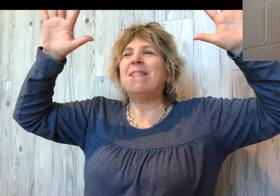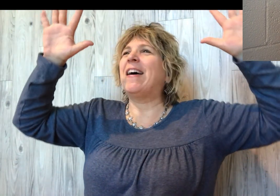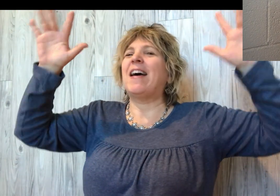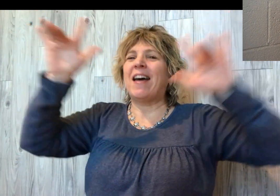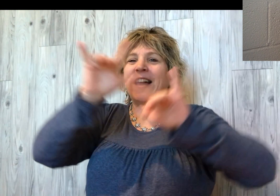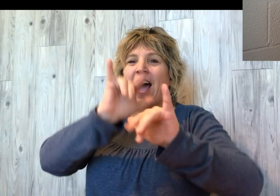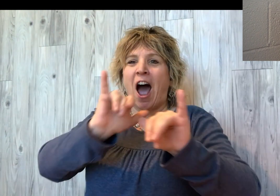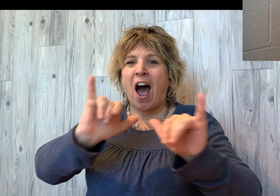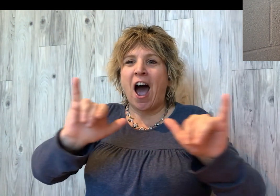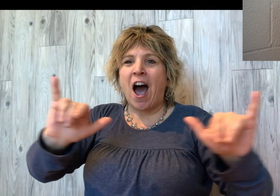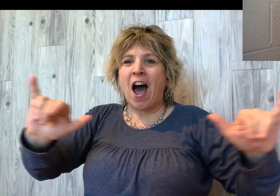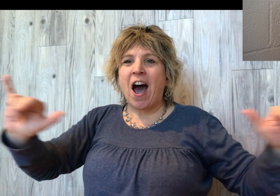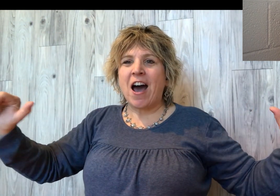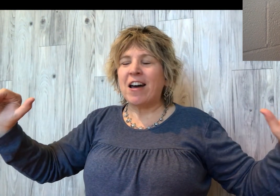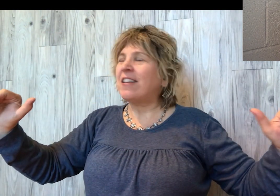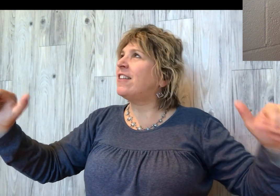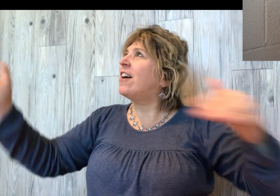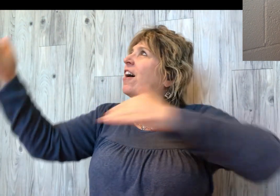sacrifice was made